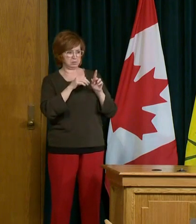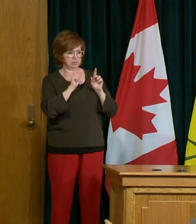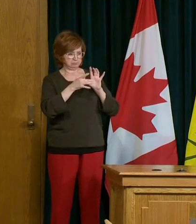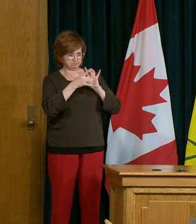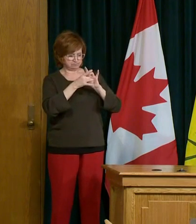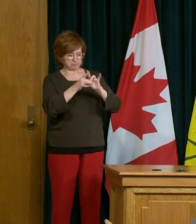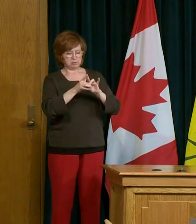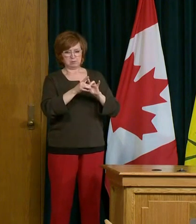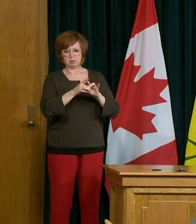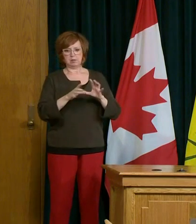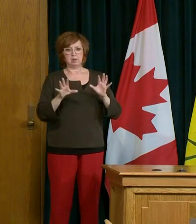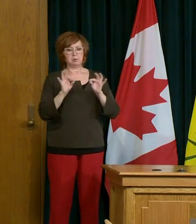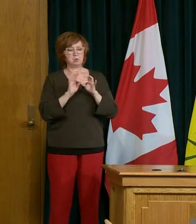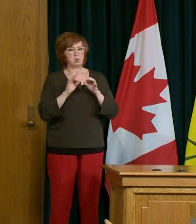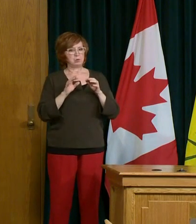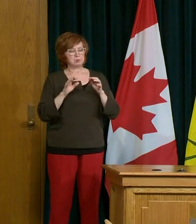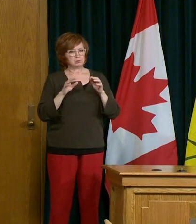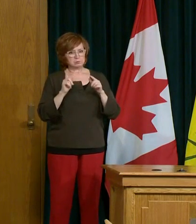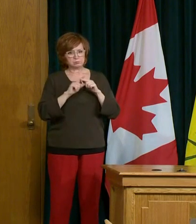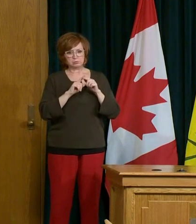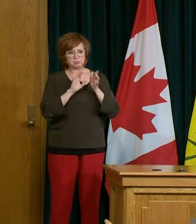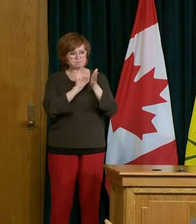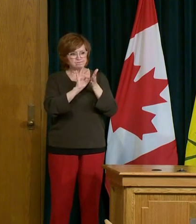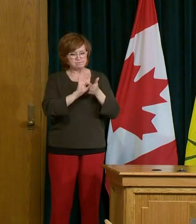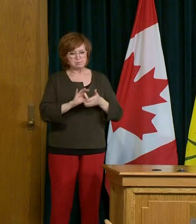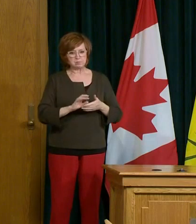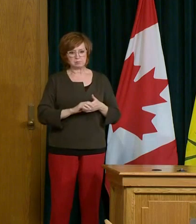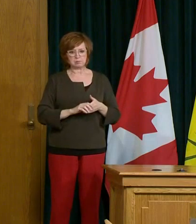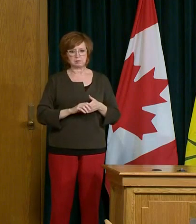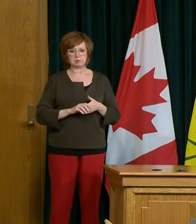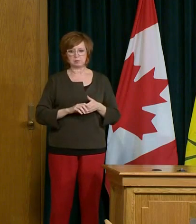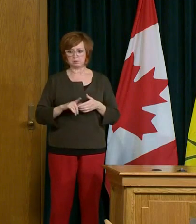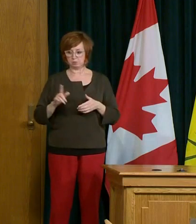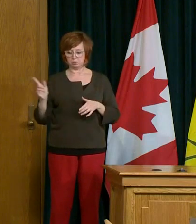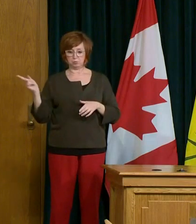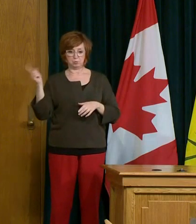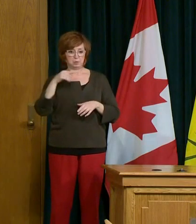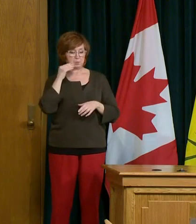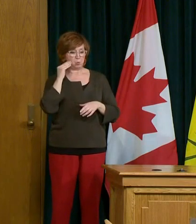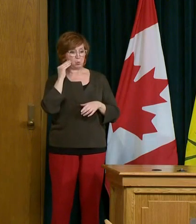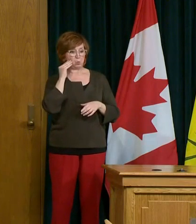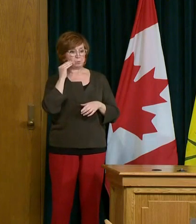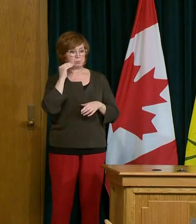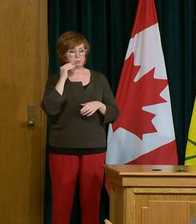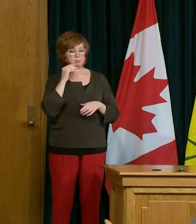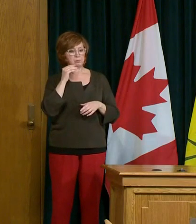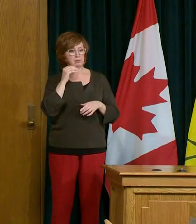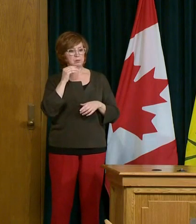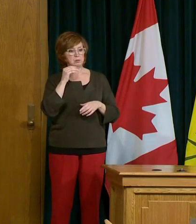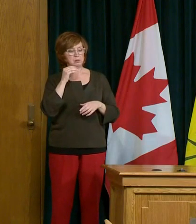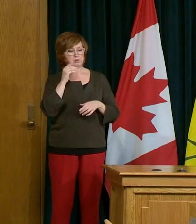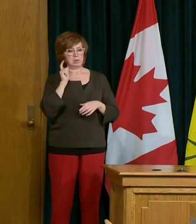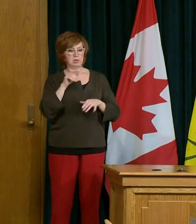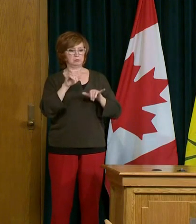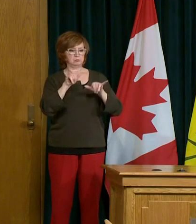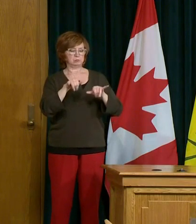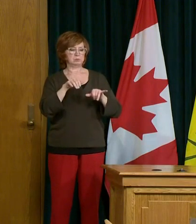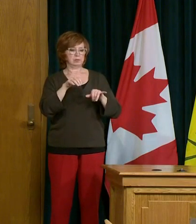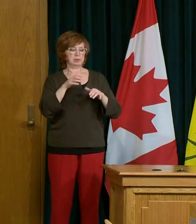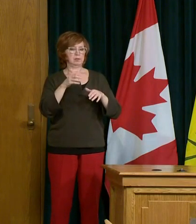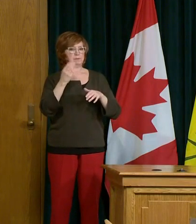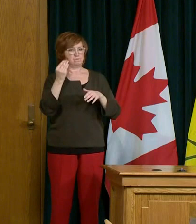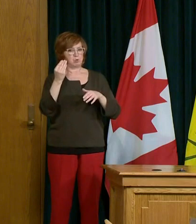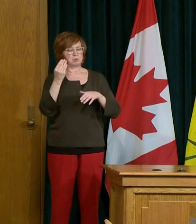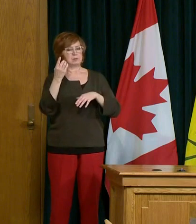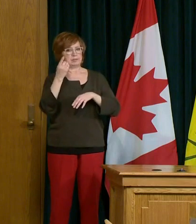of international travel, they are self-isolating for their 14 days. To ensure that in the case of interprovincial travel, they know